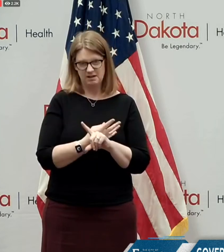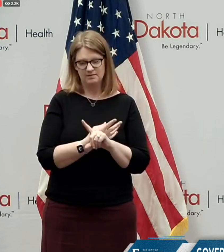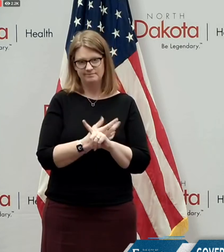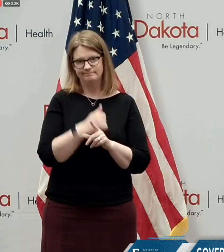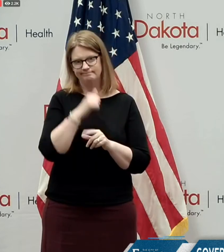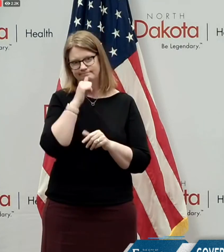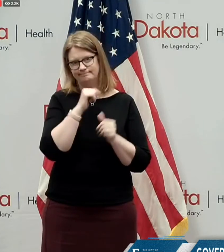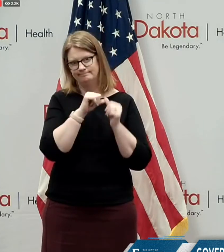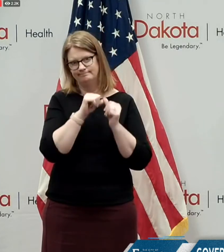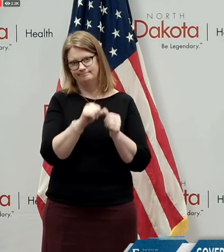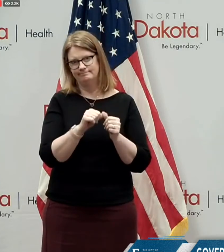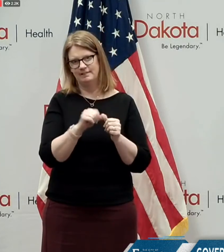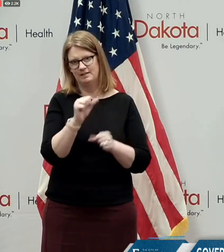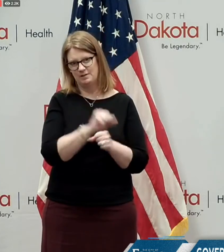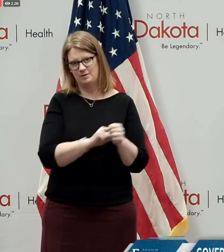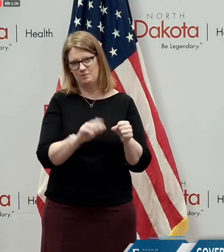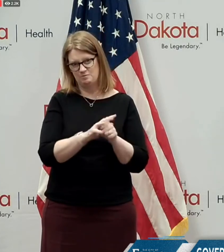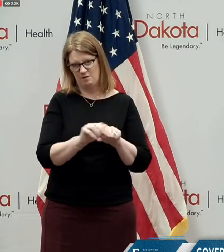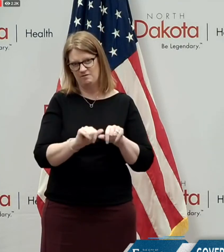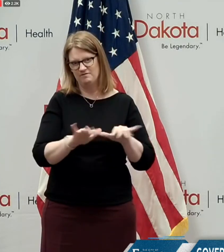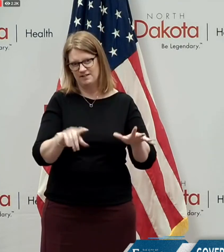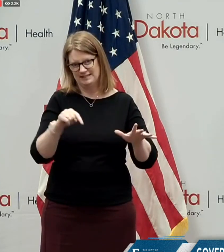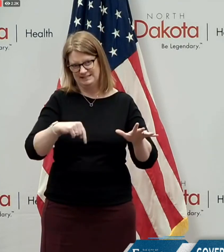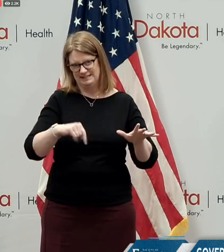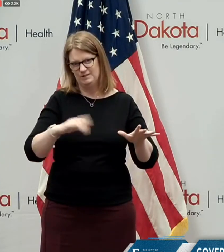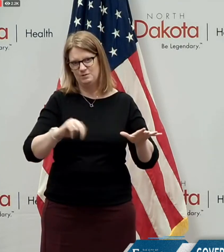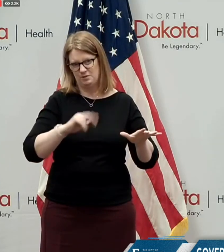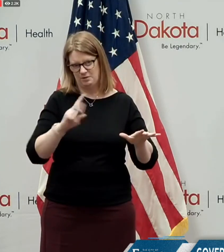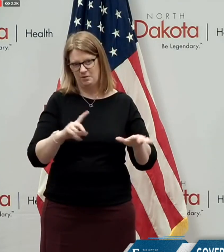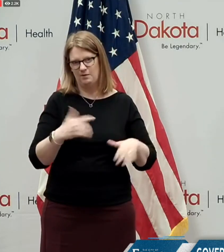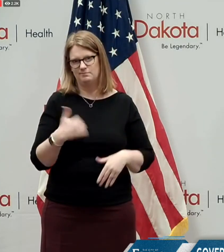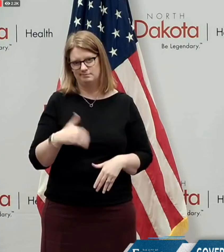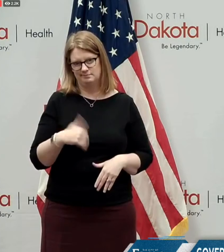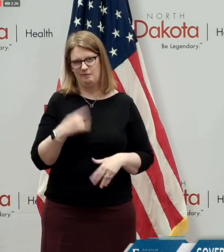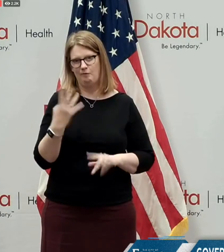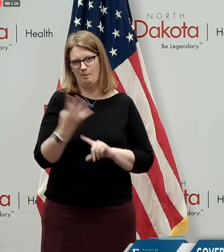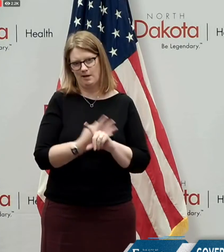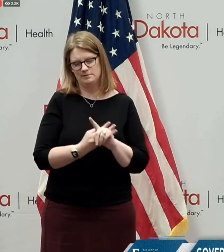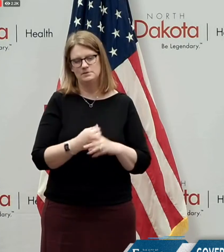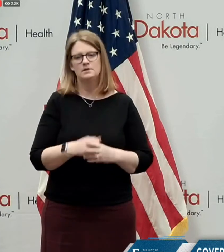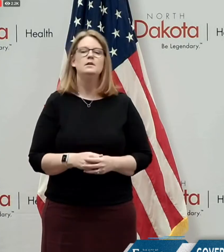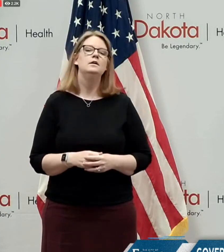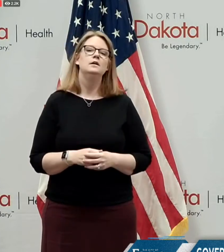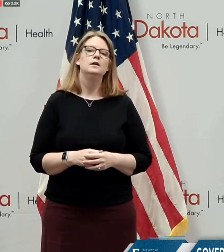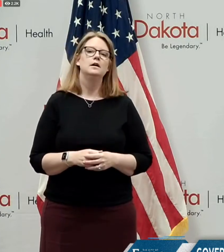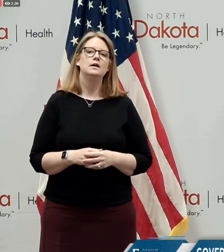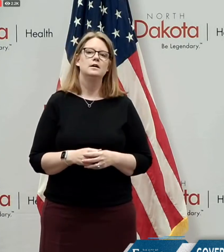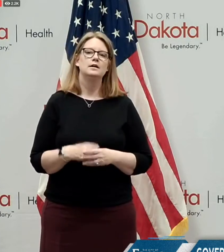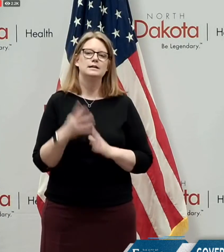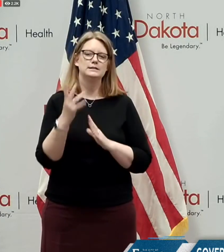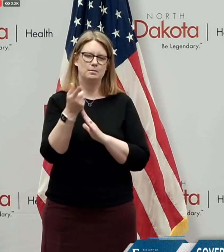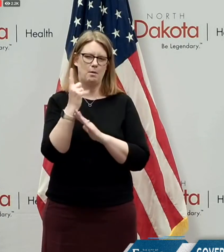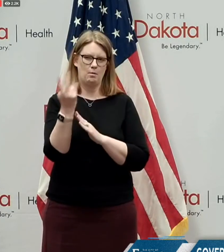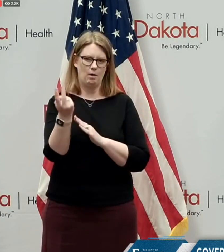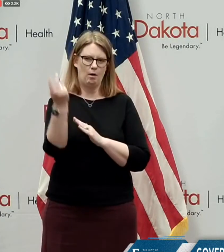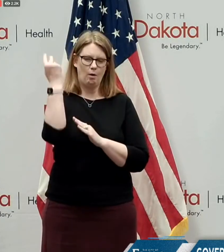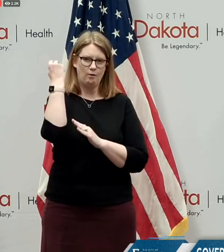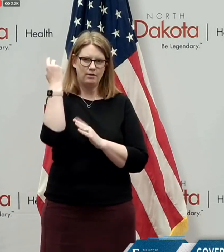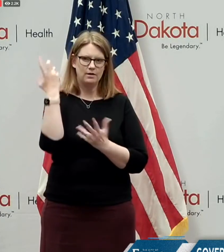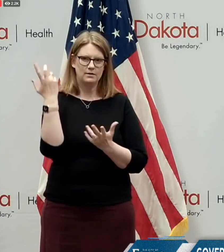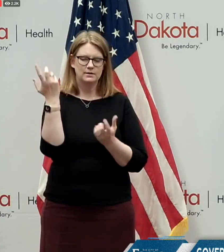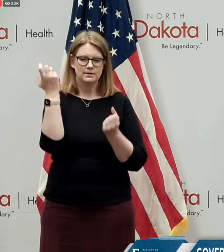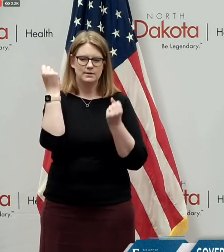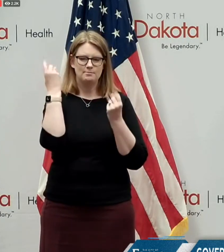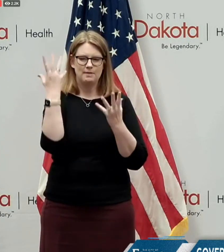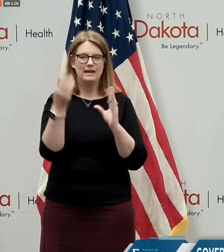with the coronavirus in North Dakota. And as we'll cover in just a moment, A lot of